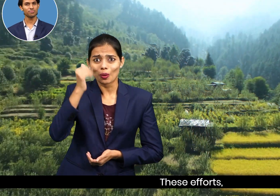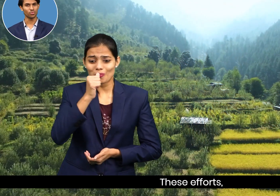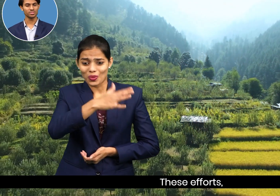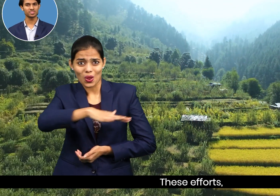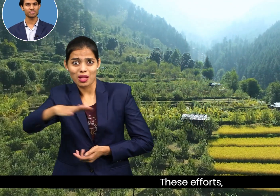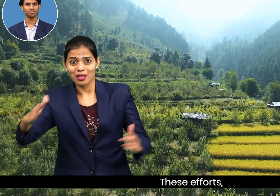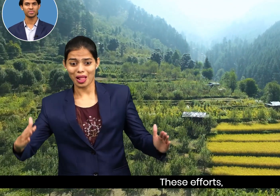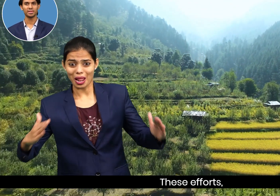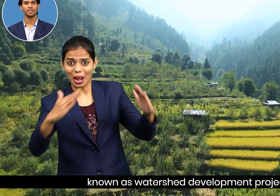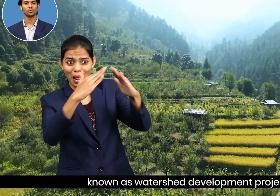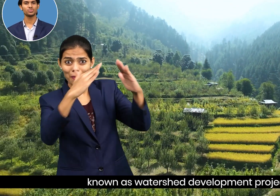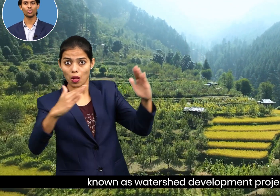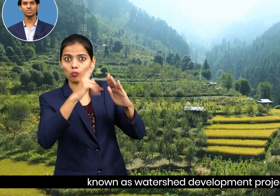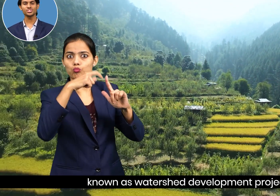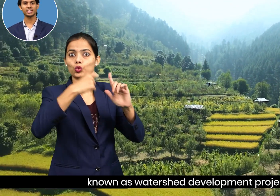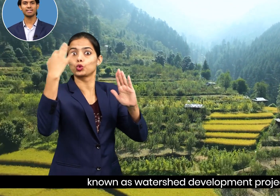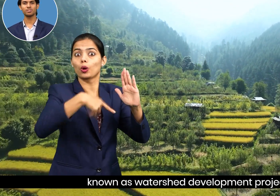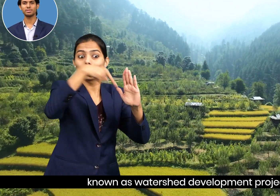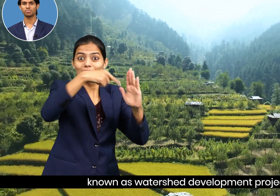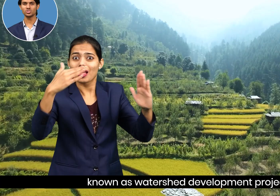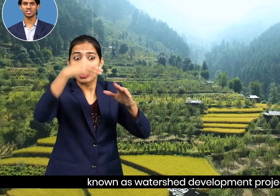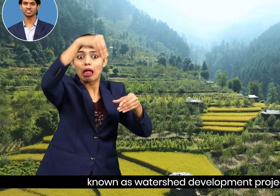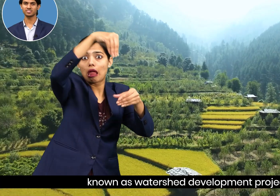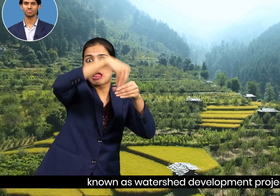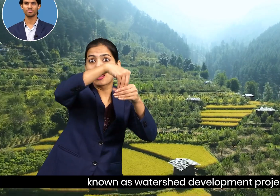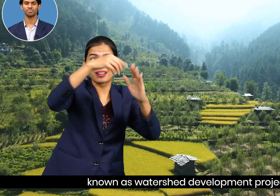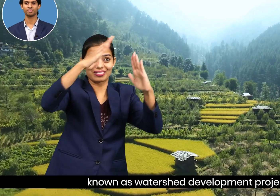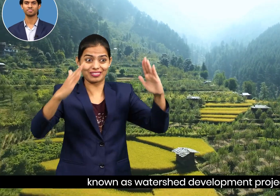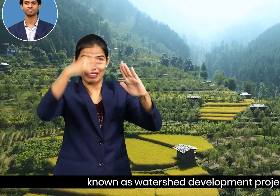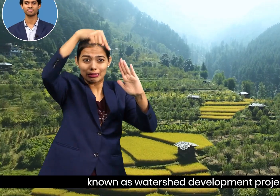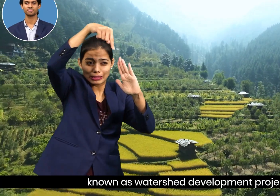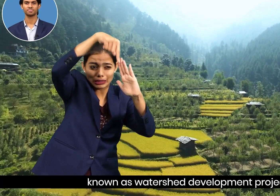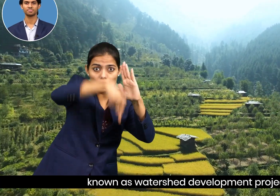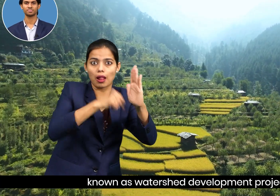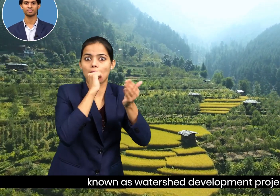These efforts, known as watershed development projects,